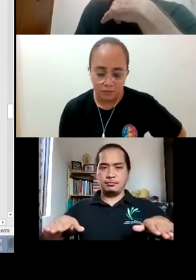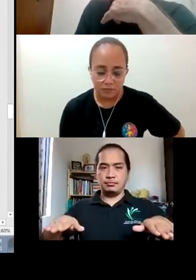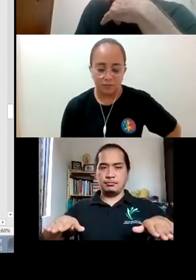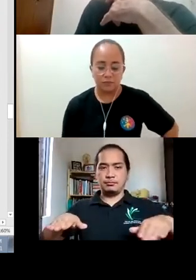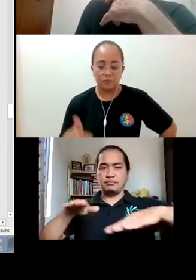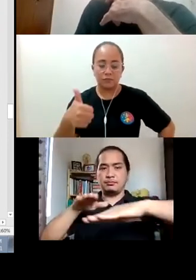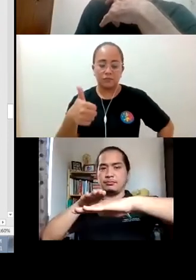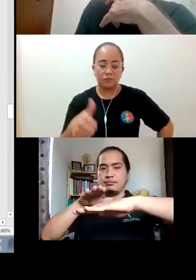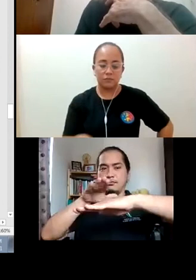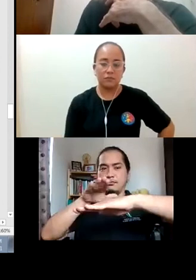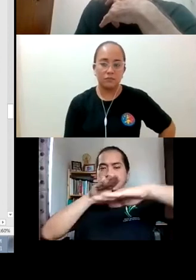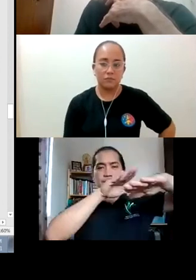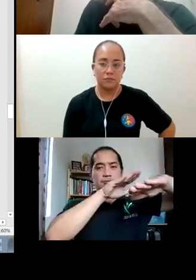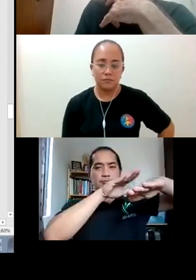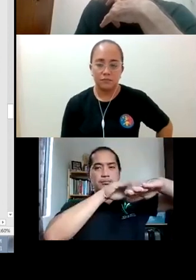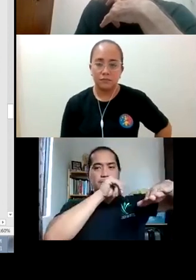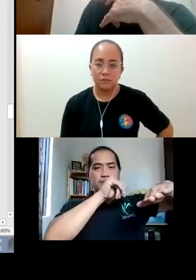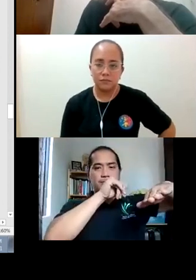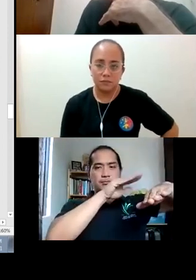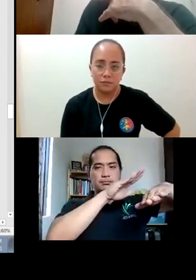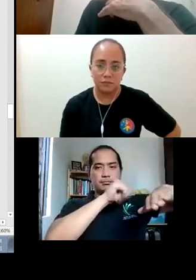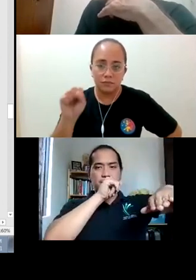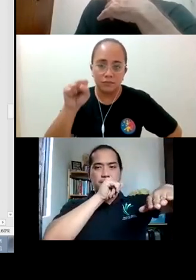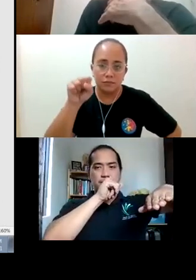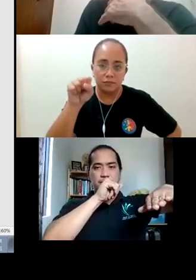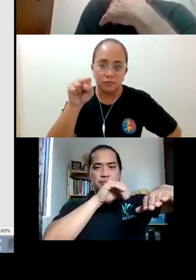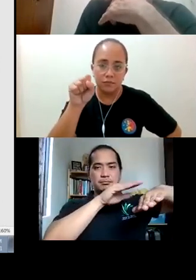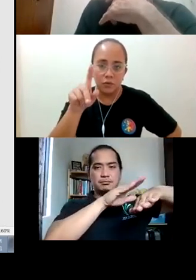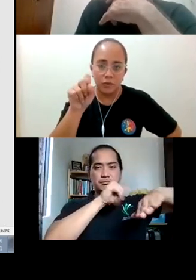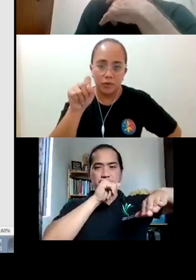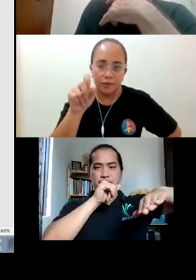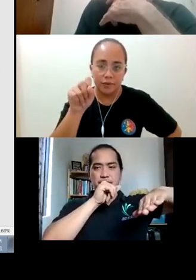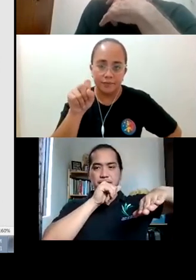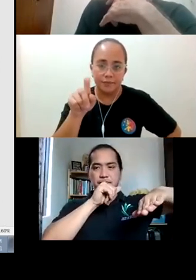Okay, So good. all the same hand shape there. Yes, okay.